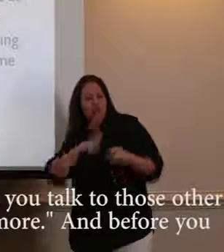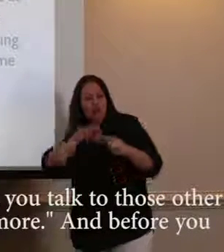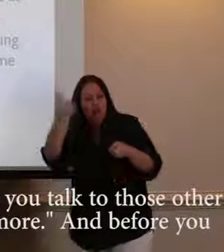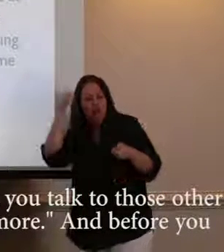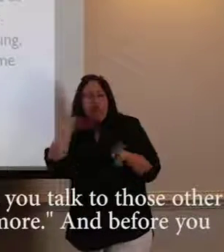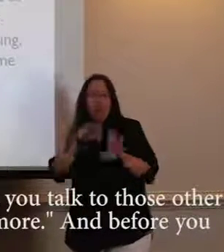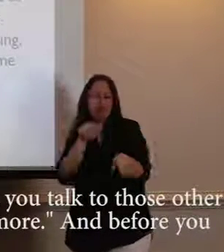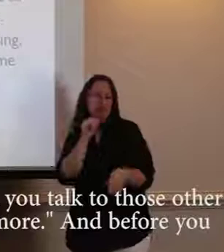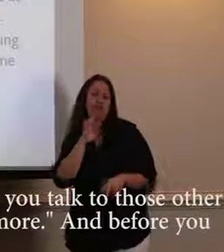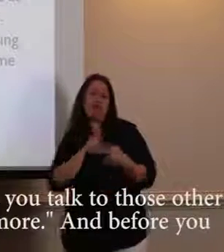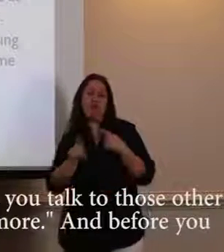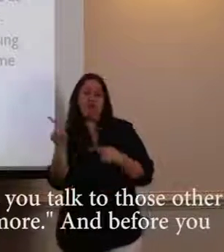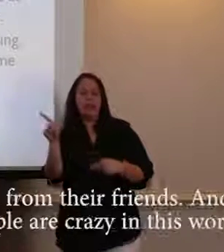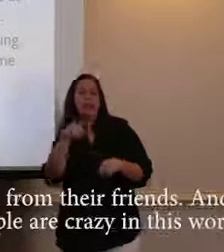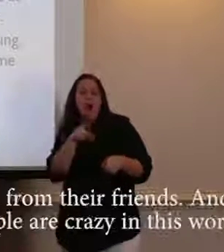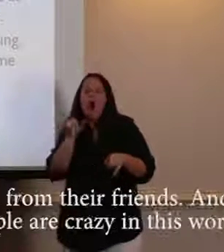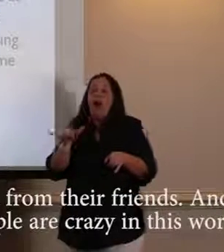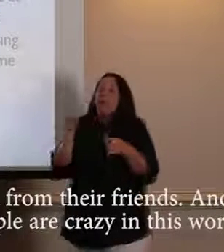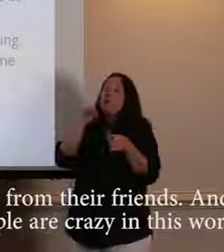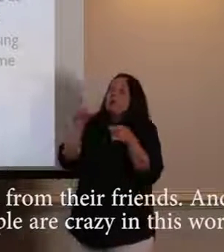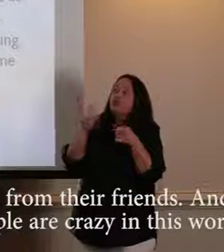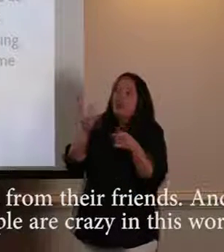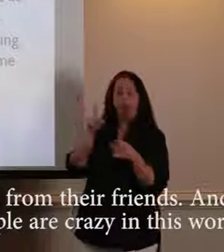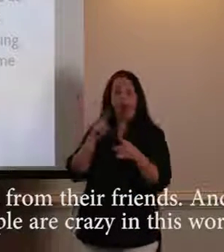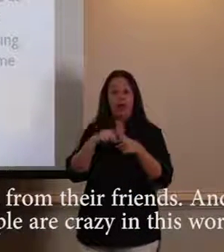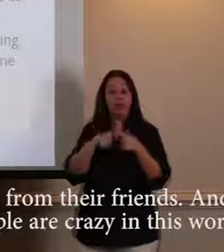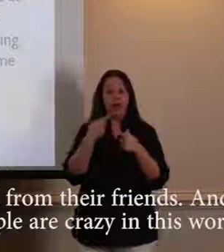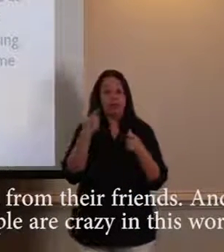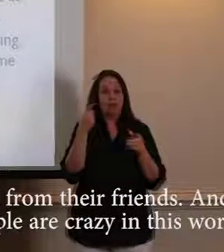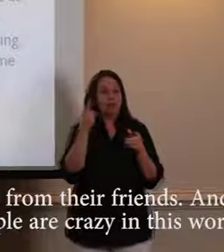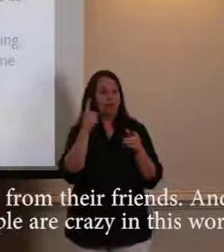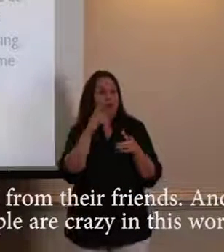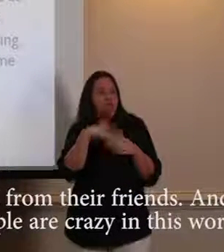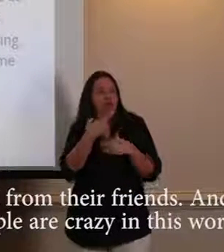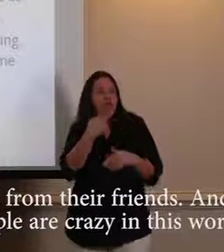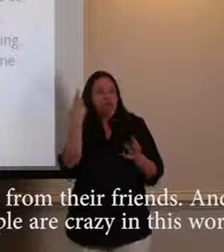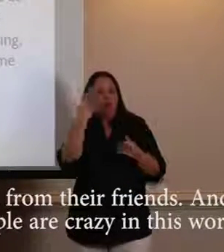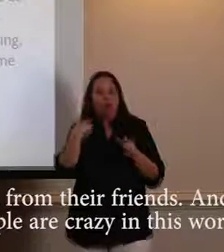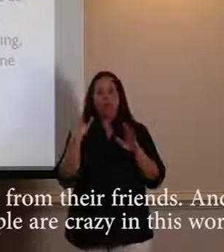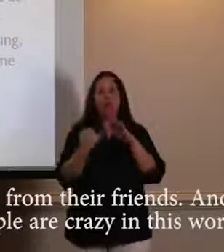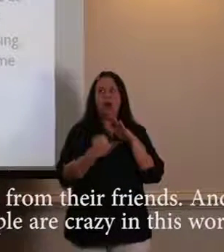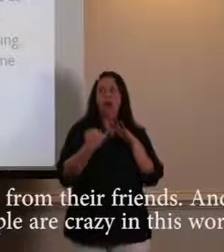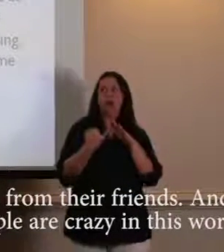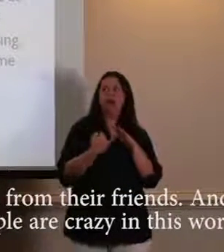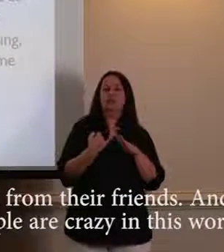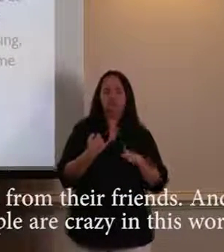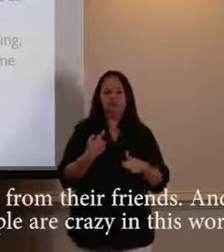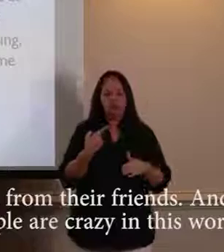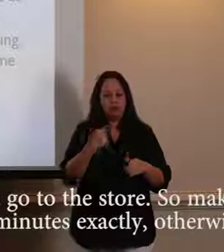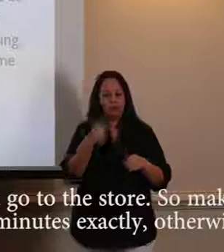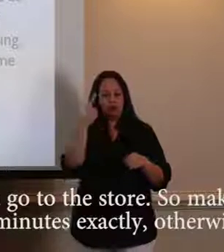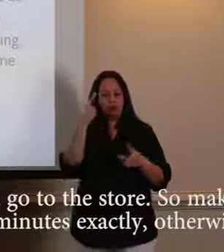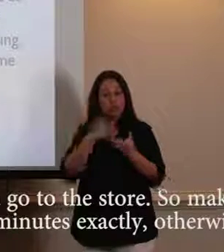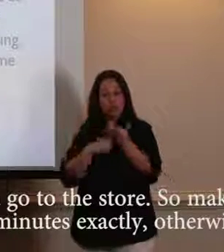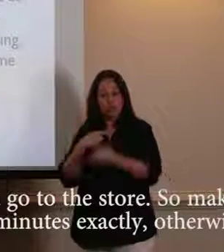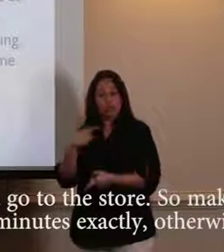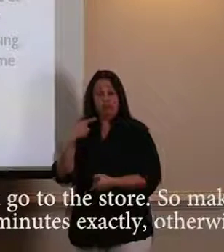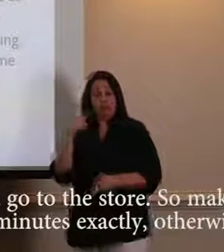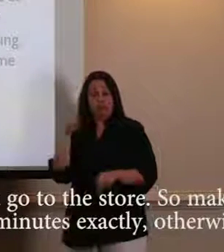talk to them anymore. And before you know it, this person's isolated from their friends. And oh my gosh, people are crazy in this world, and so I'm nervous when you go to the store.